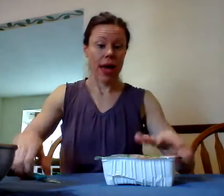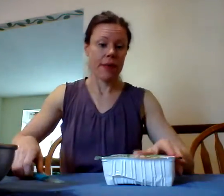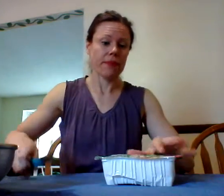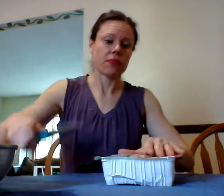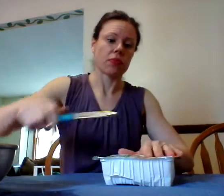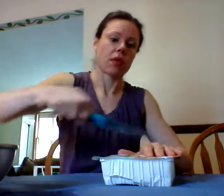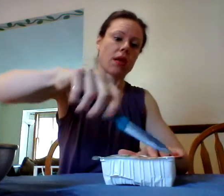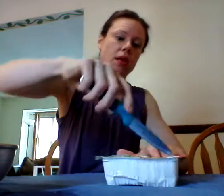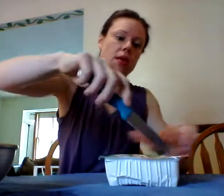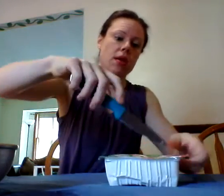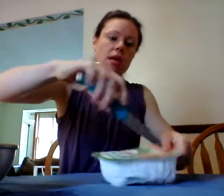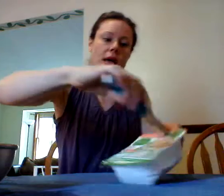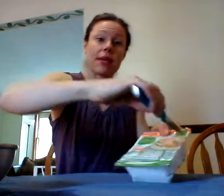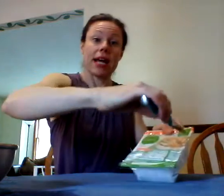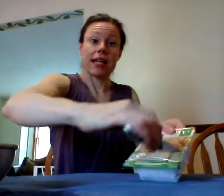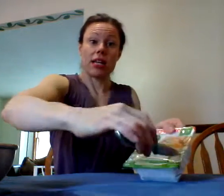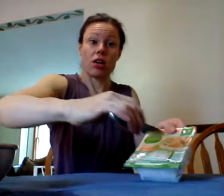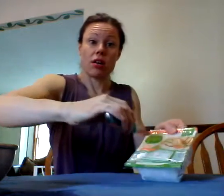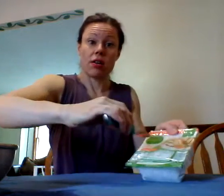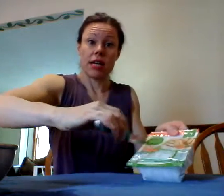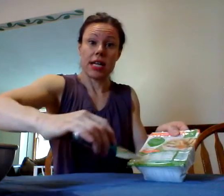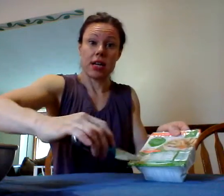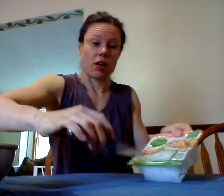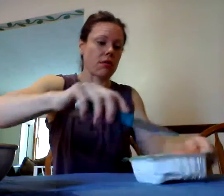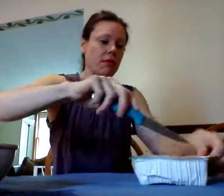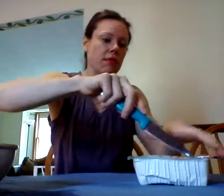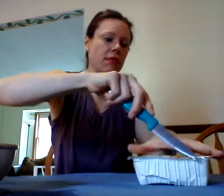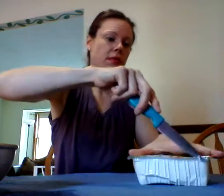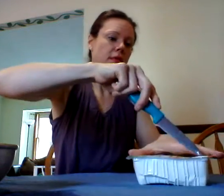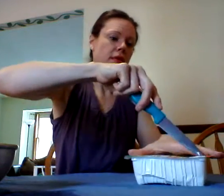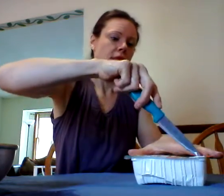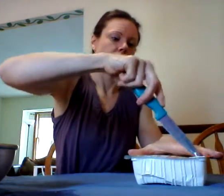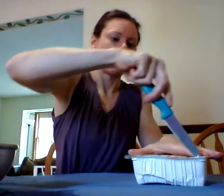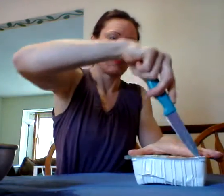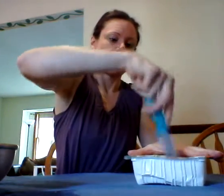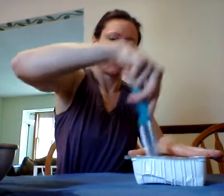way. I'm going to cut here and here.